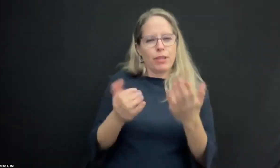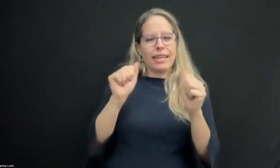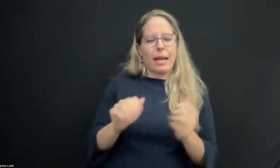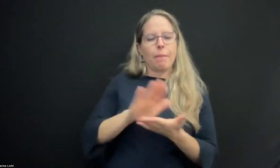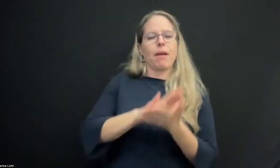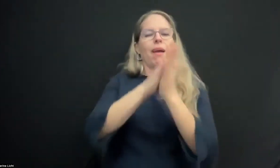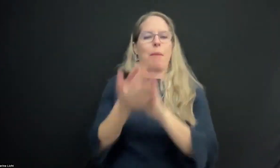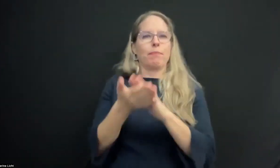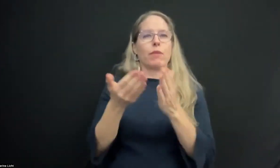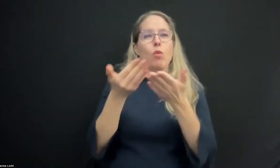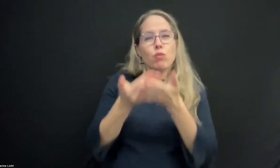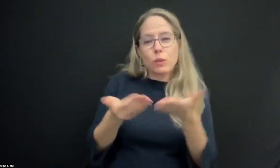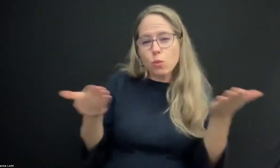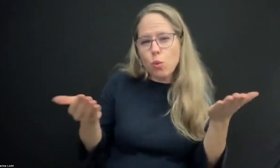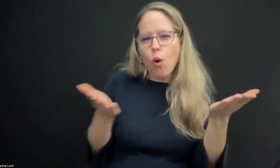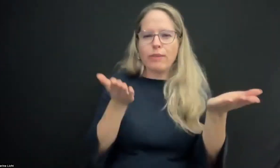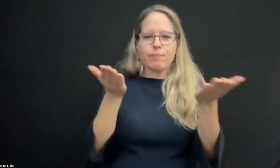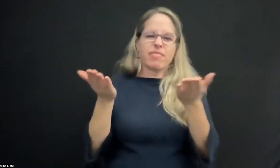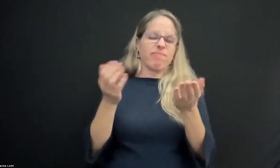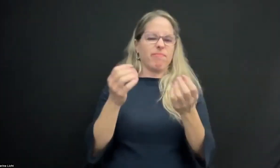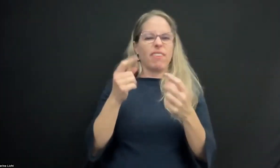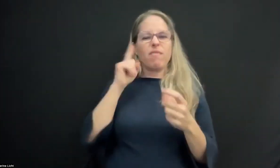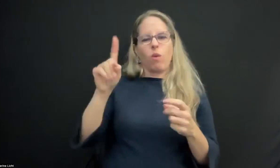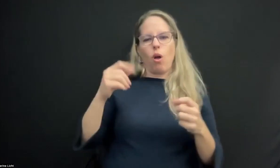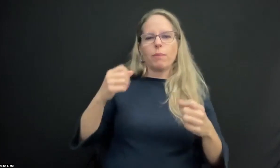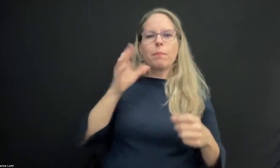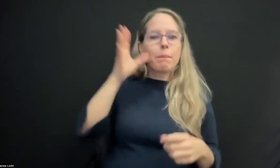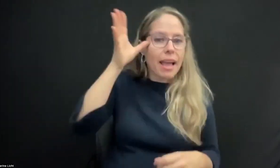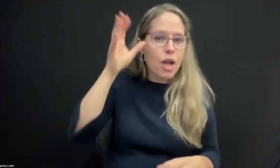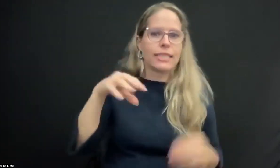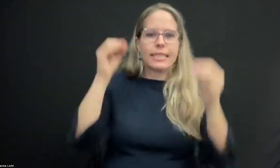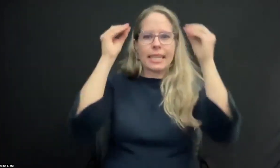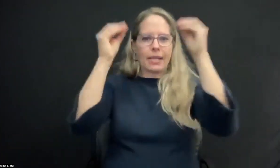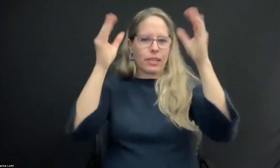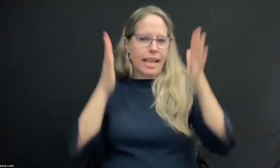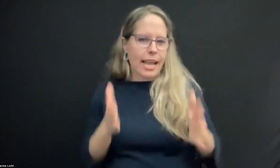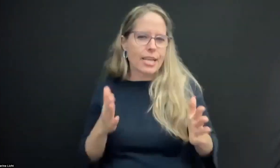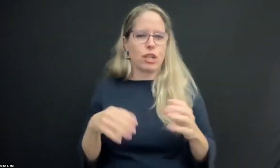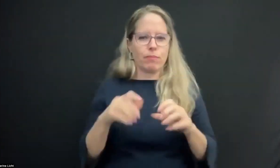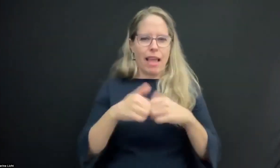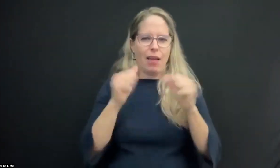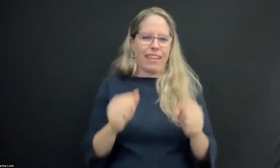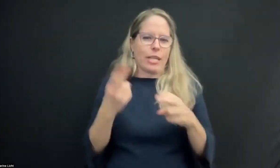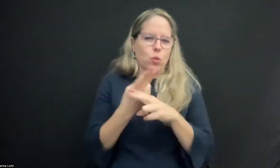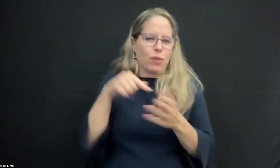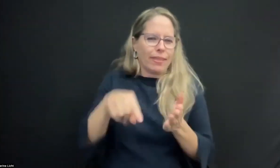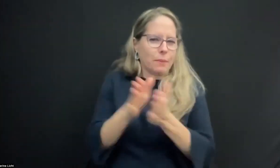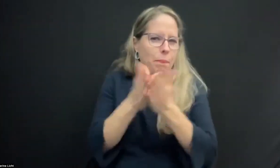this book become a resource for parents and teachers? How can they use this